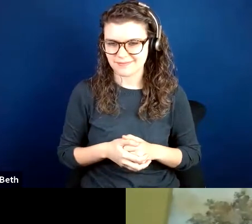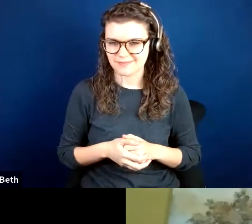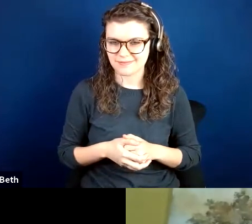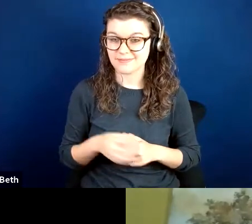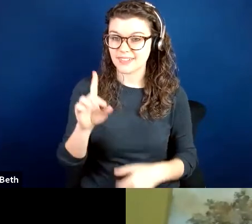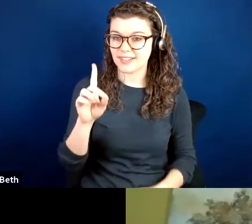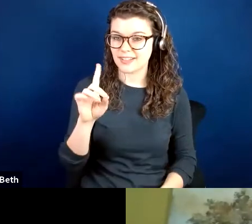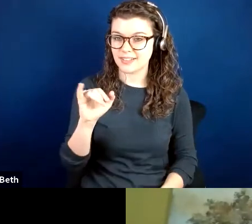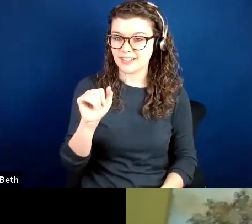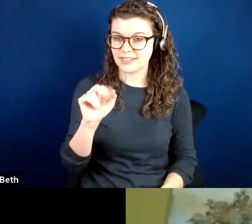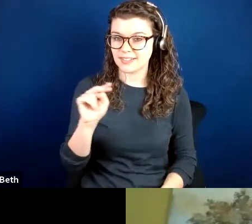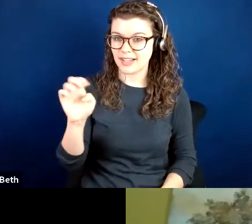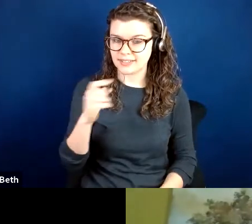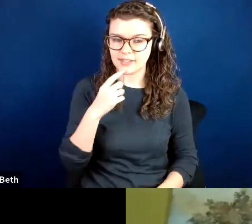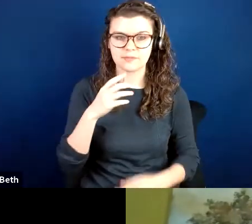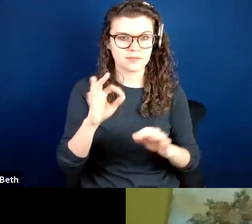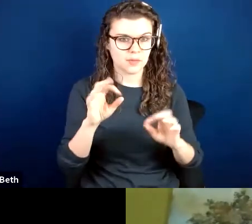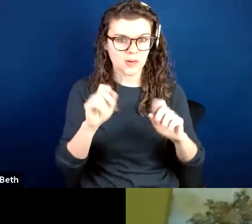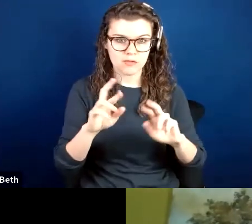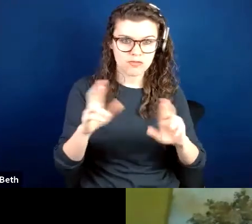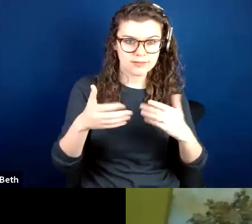And we're going to move to slide 2.